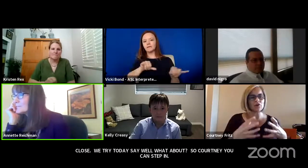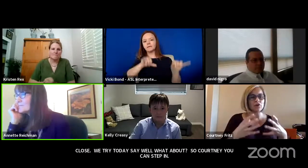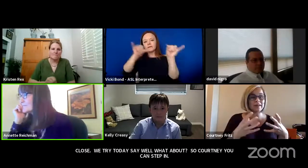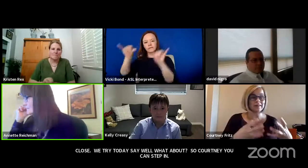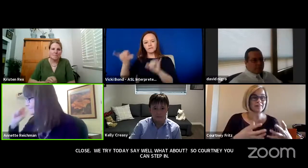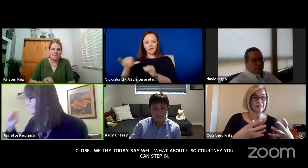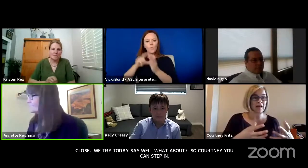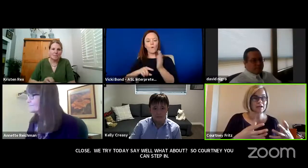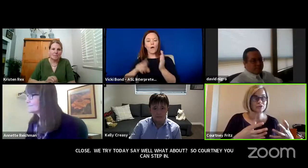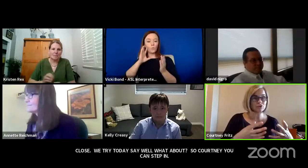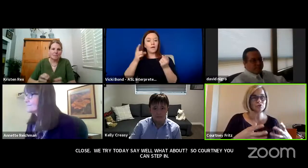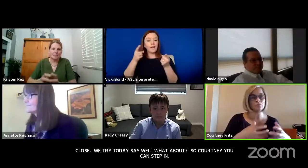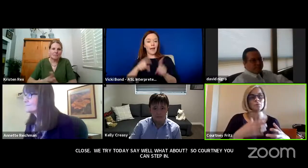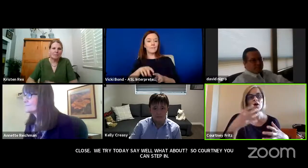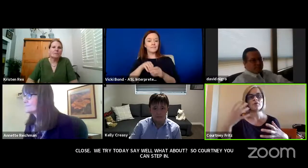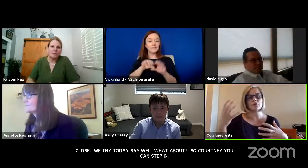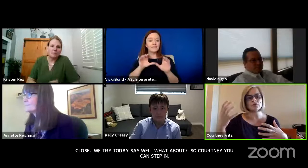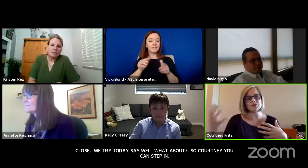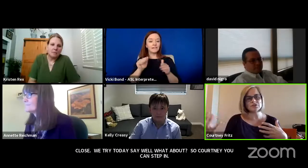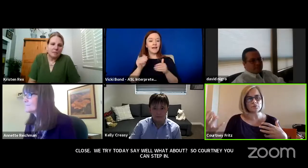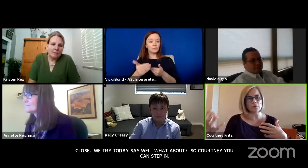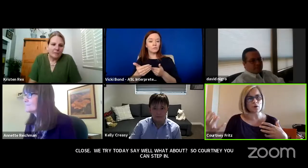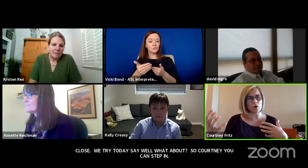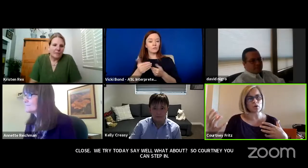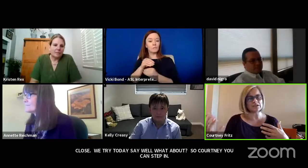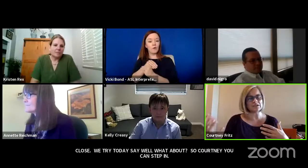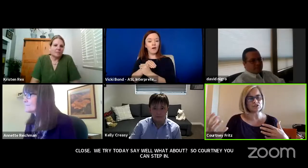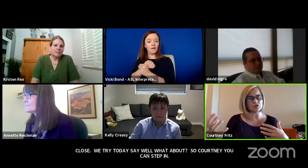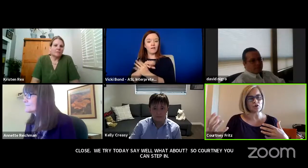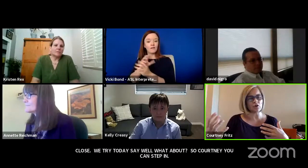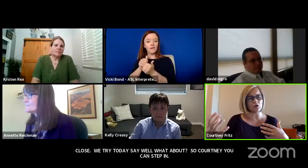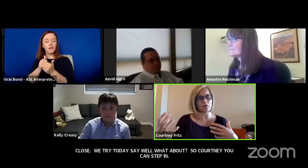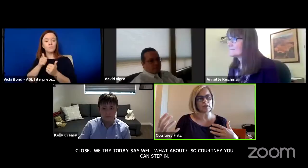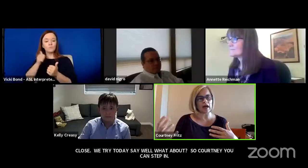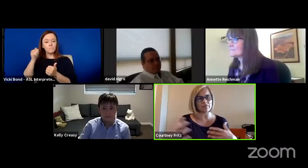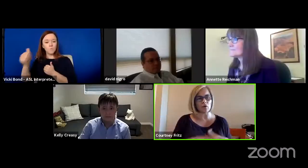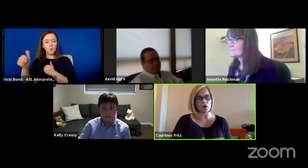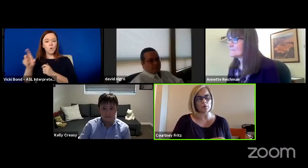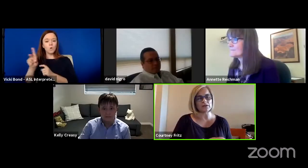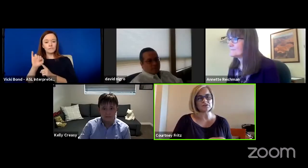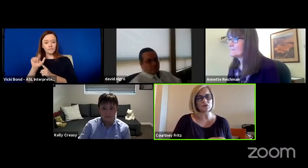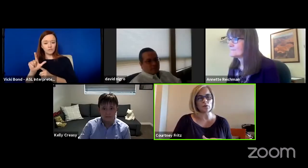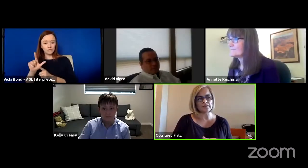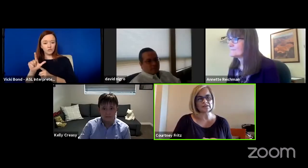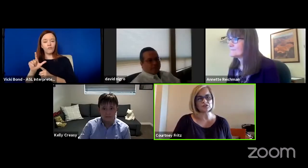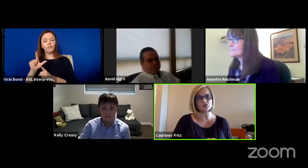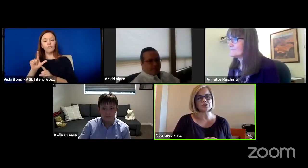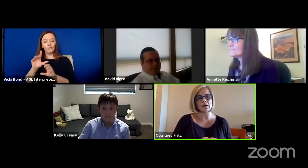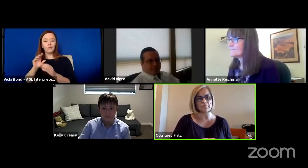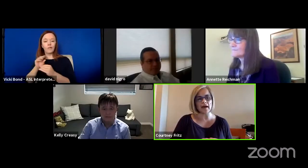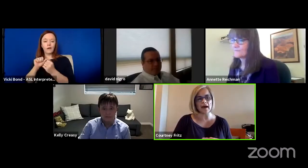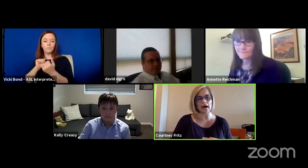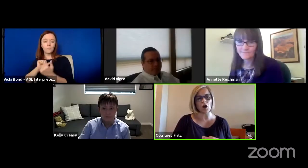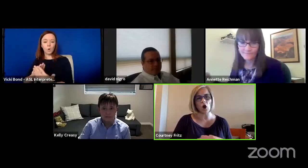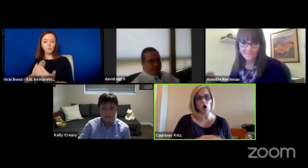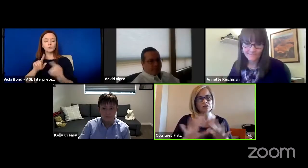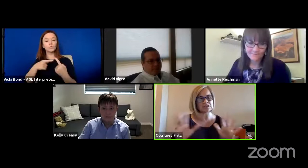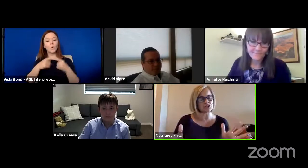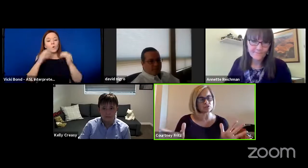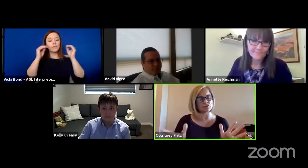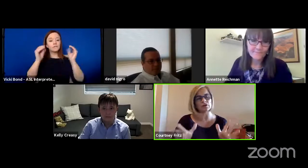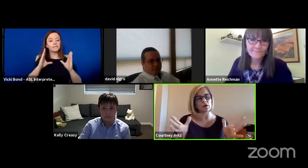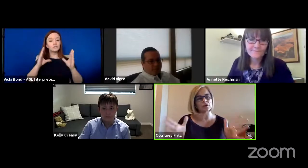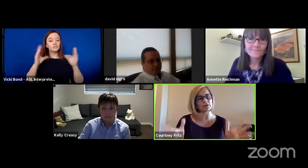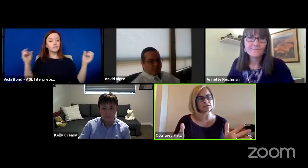happening and occurring in the classroom versus a remote and digital platform. And so when the teachers come back,